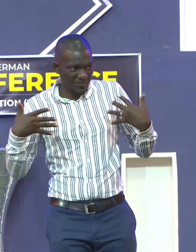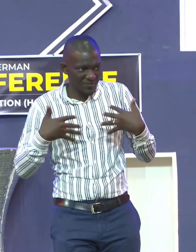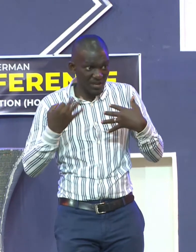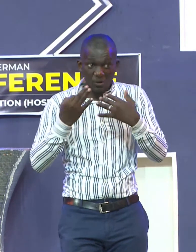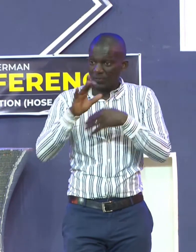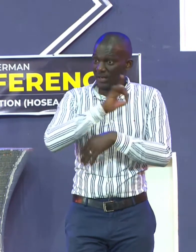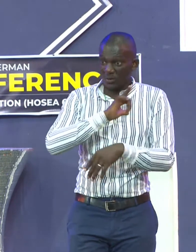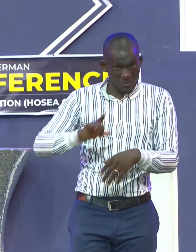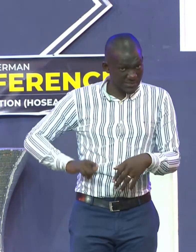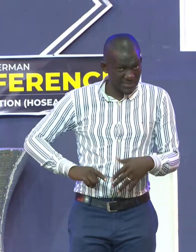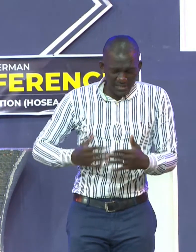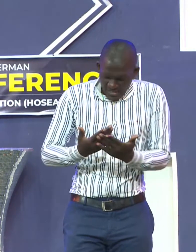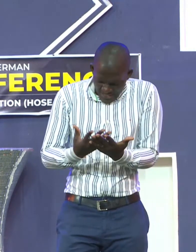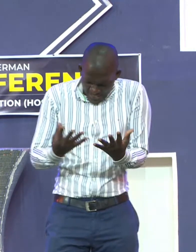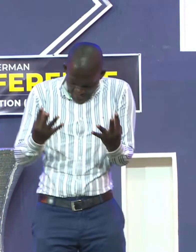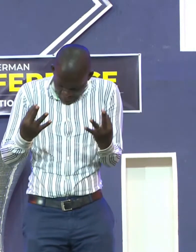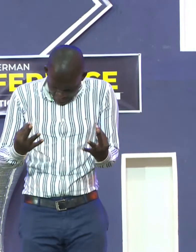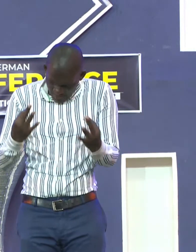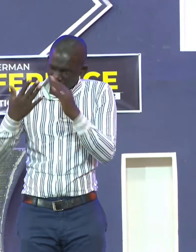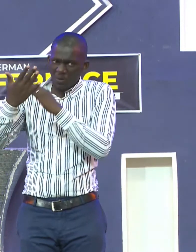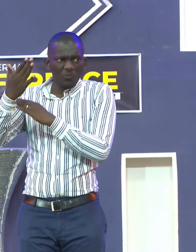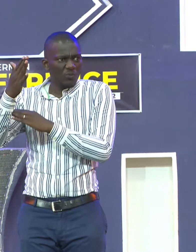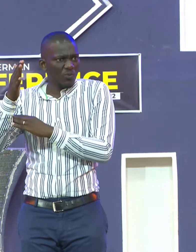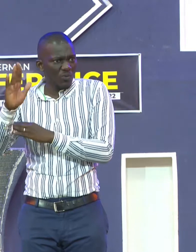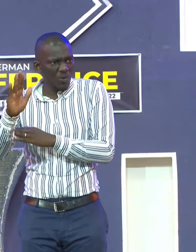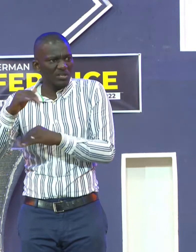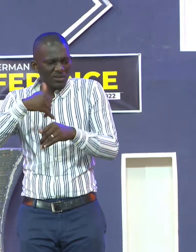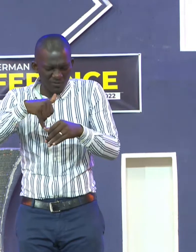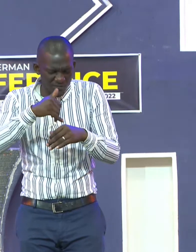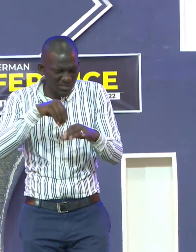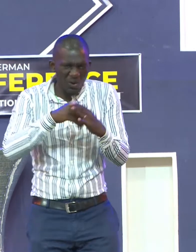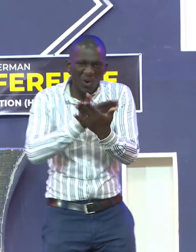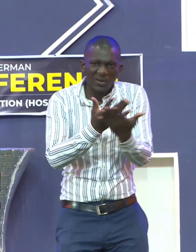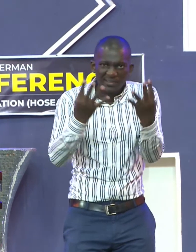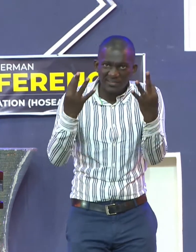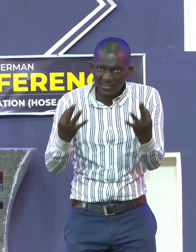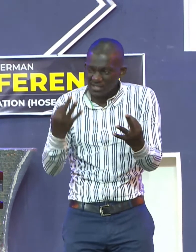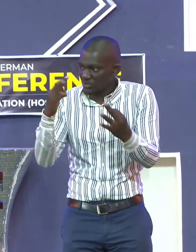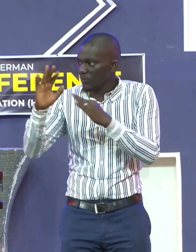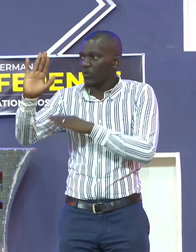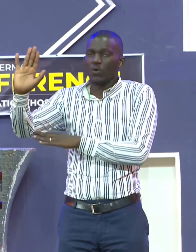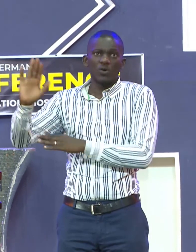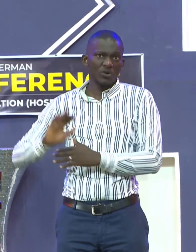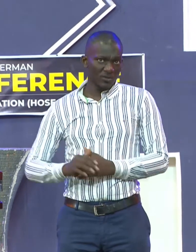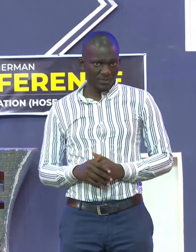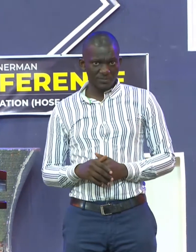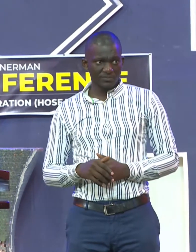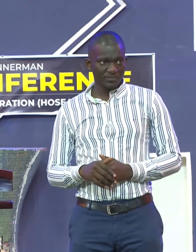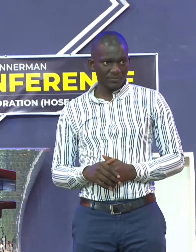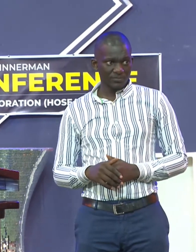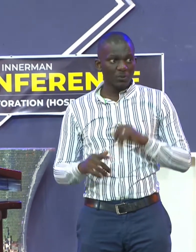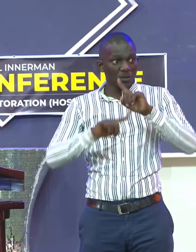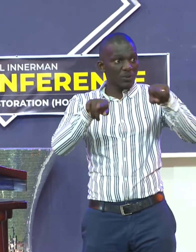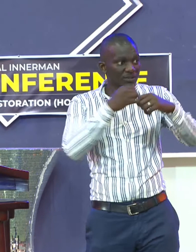the fear of God, buli kyonna ekyobwa Katonda nga tukyenyigiddemu, when we are involved in everything divine, tugenda